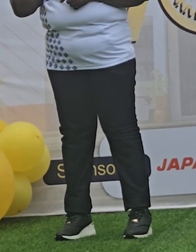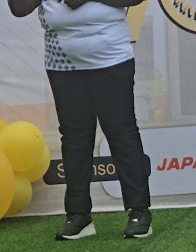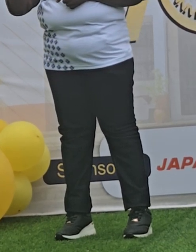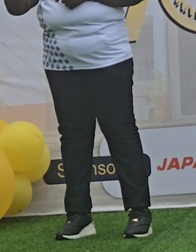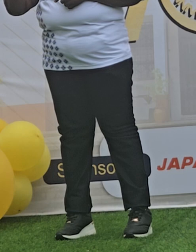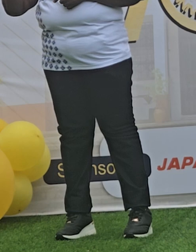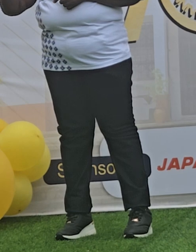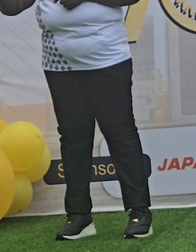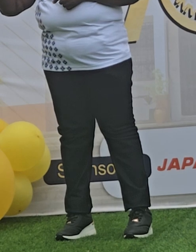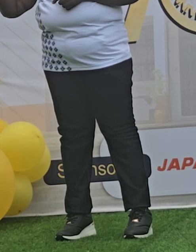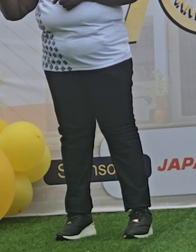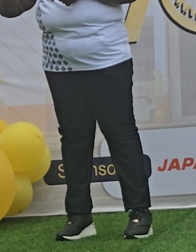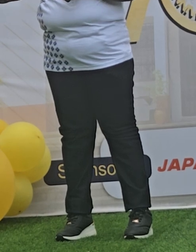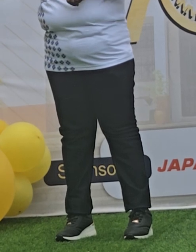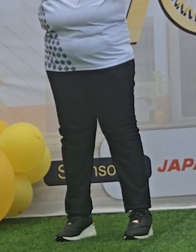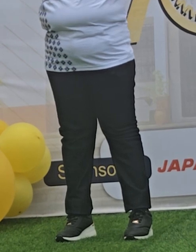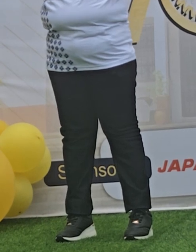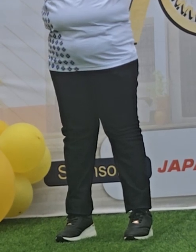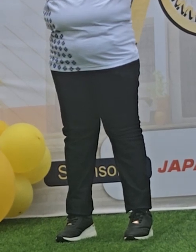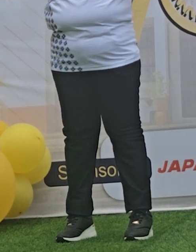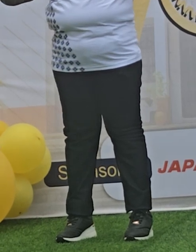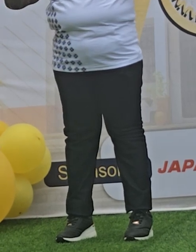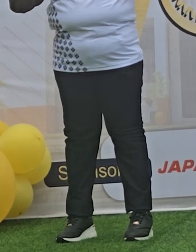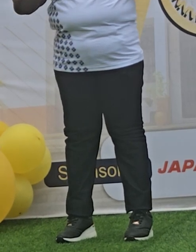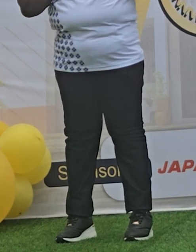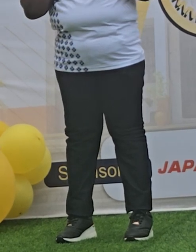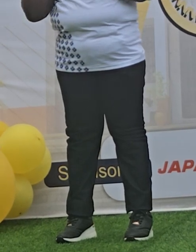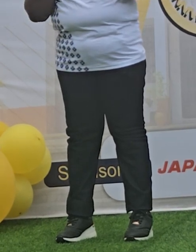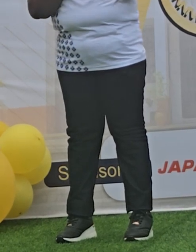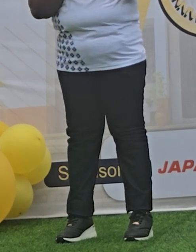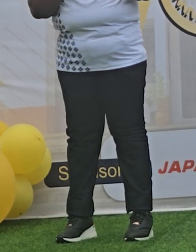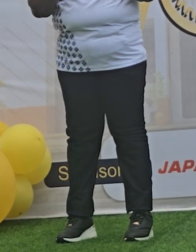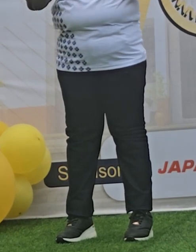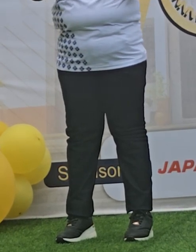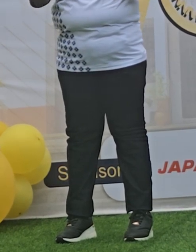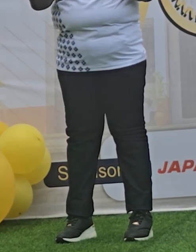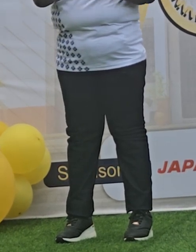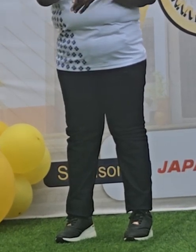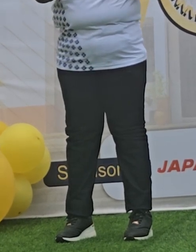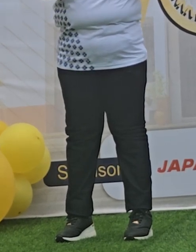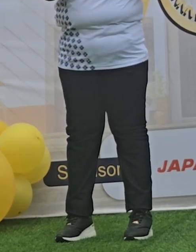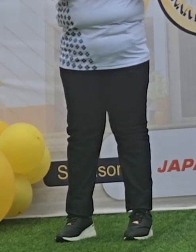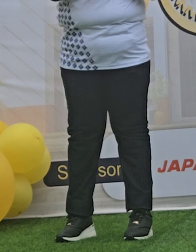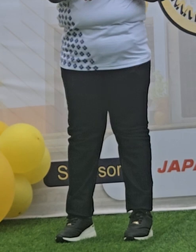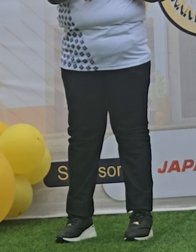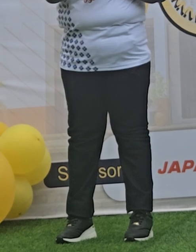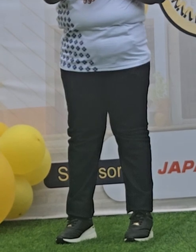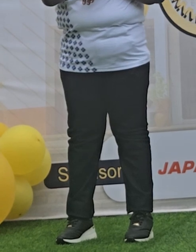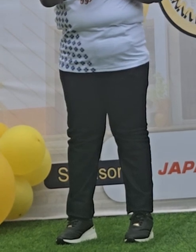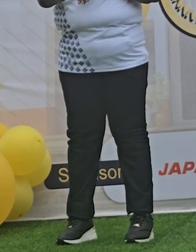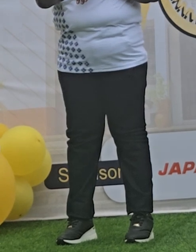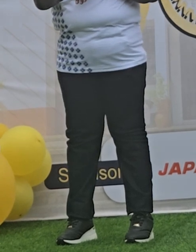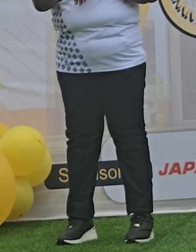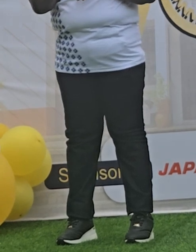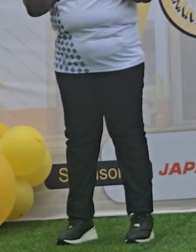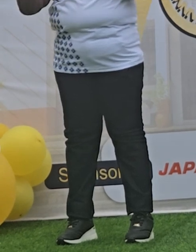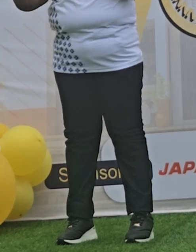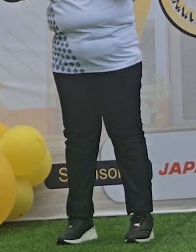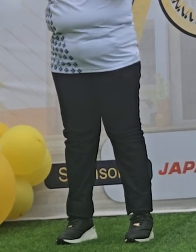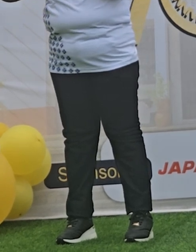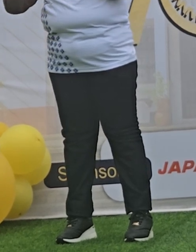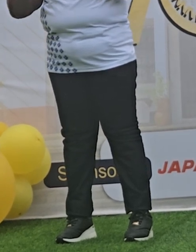others going towards the early 60s, 59, 1960s to study. So by the